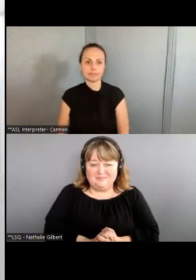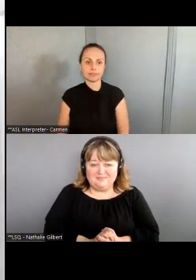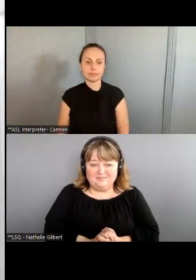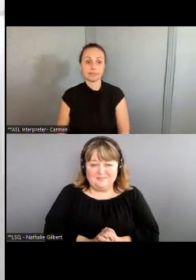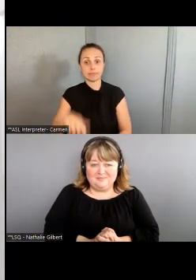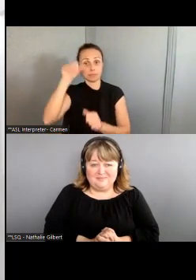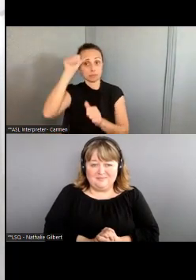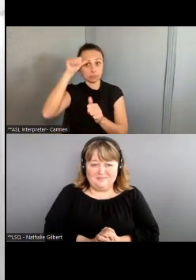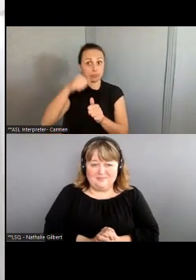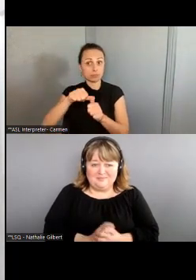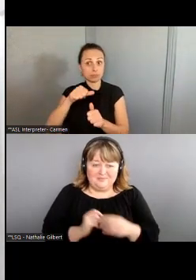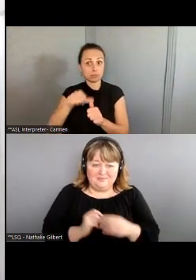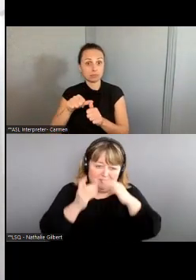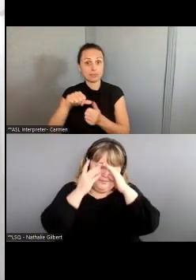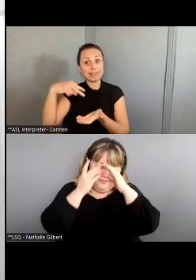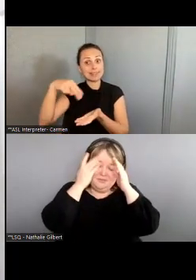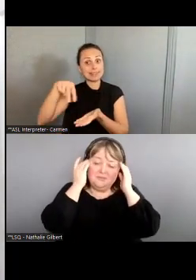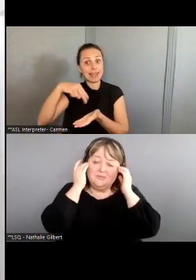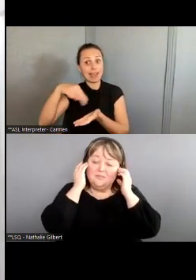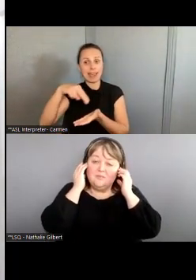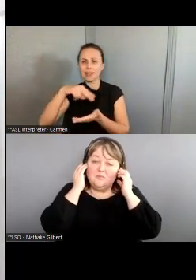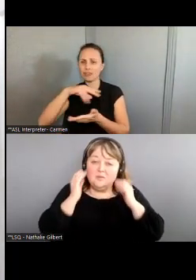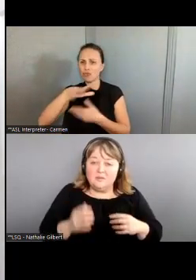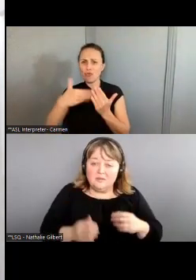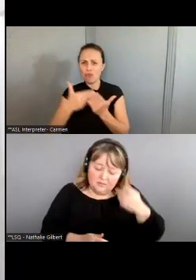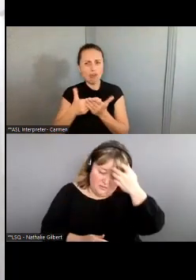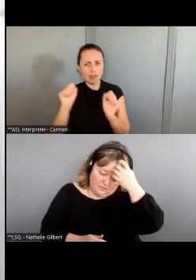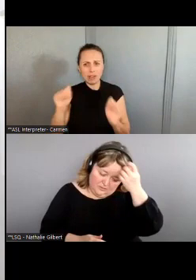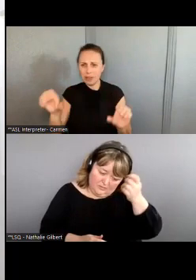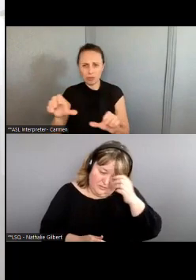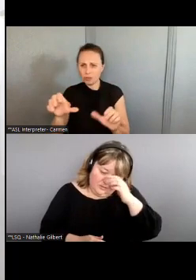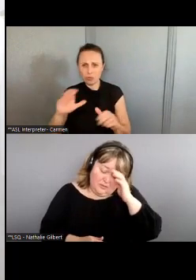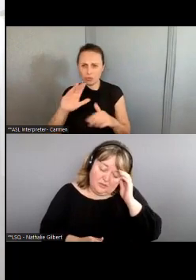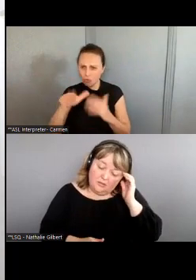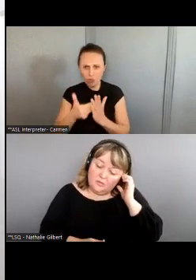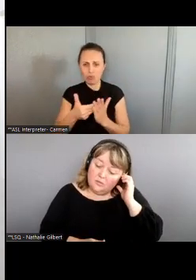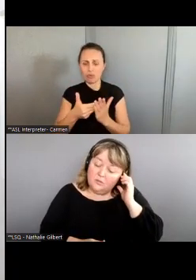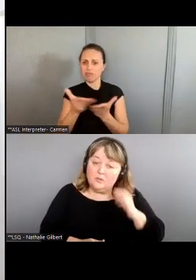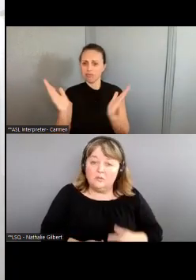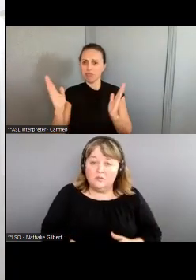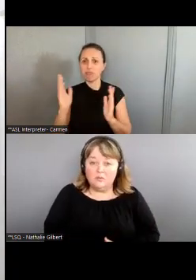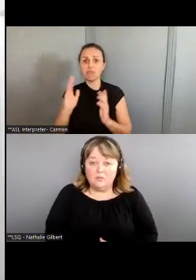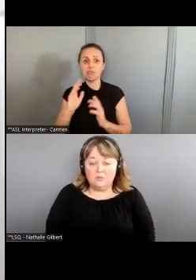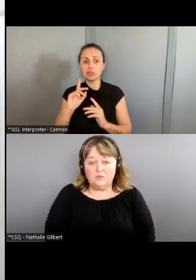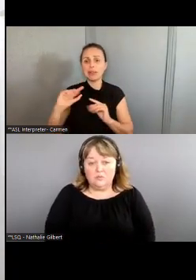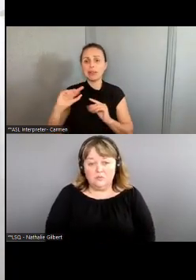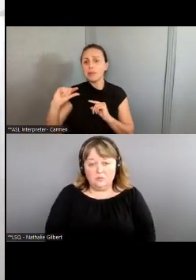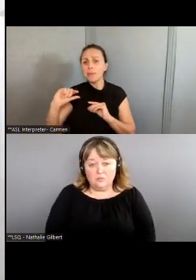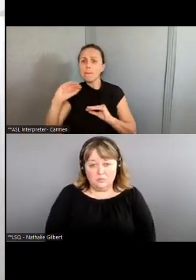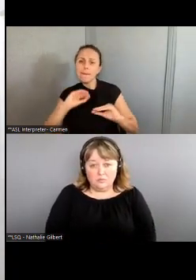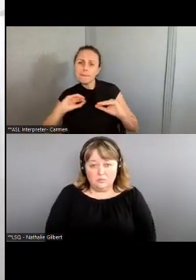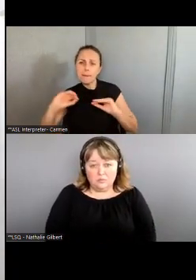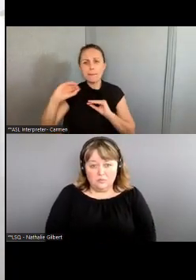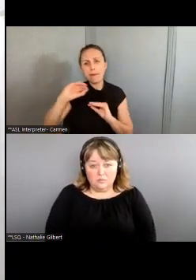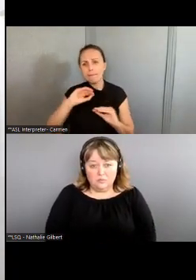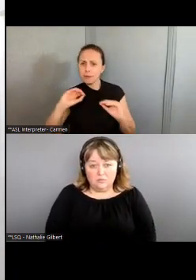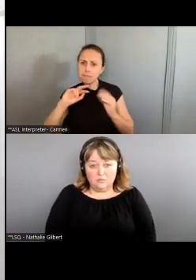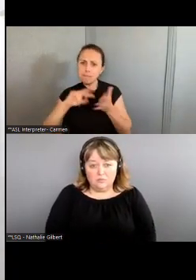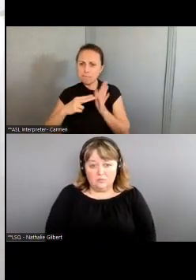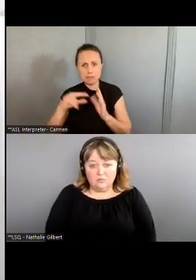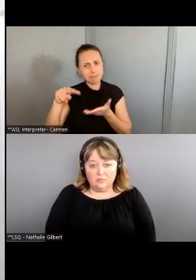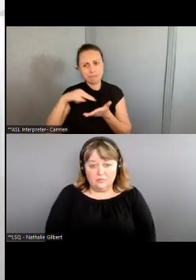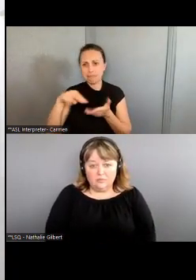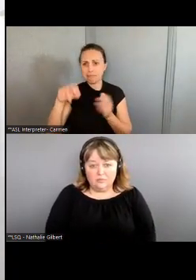Remember, dance is something that everyone has the ability to do. It's really the slightest movement that makes the greatest difference in a